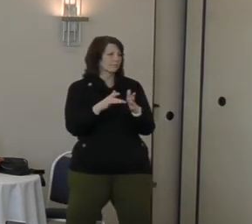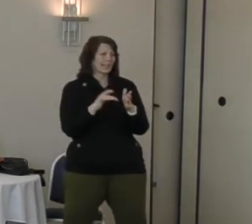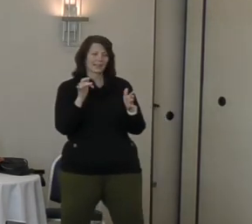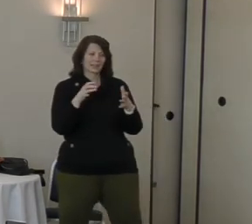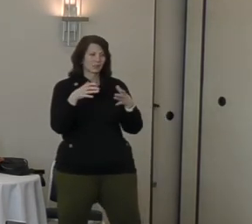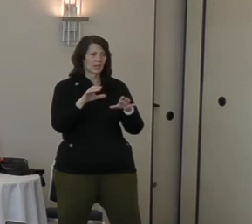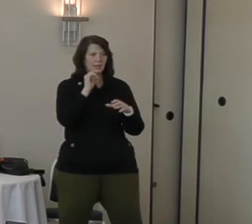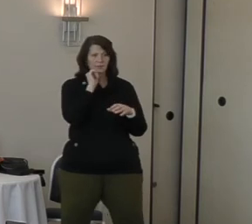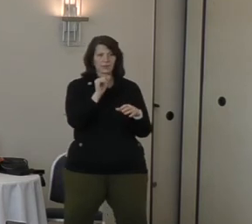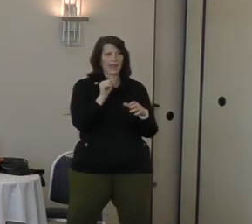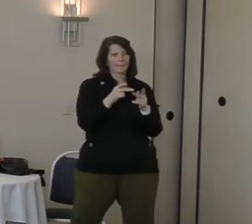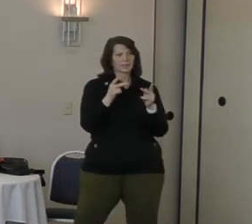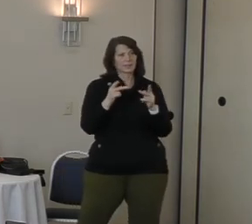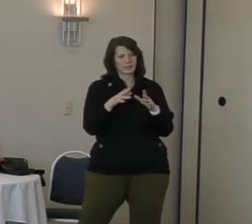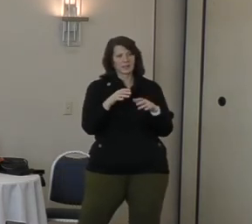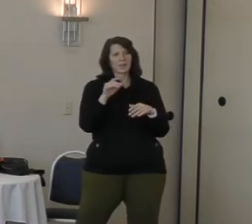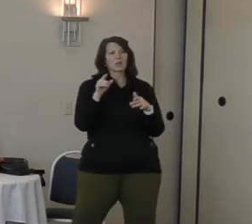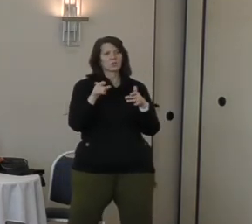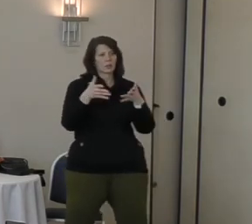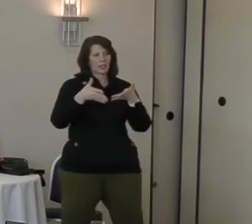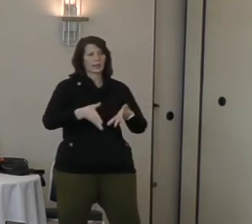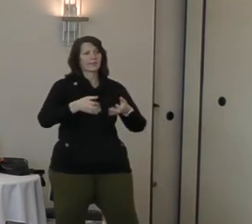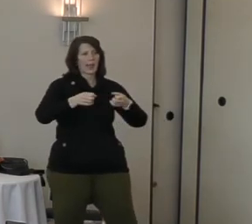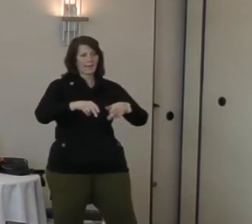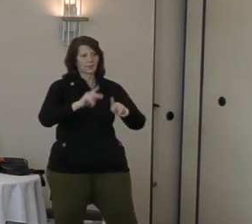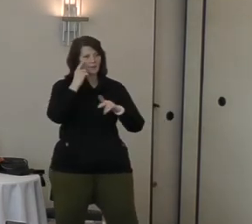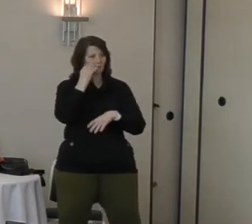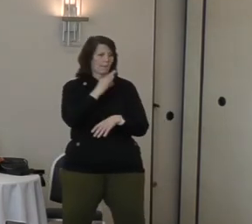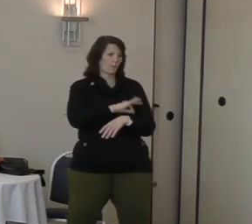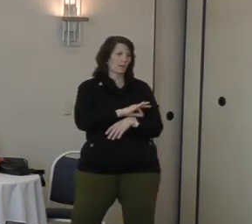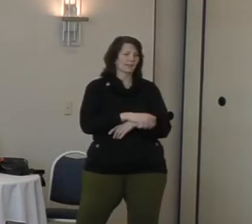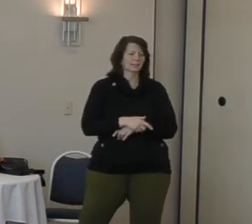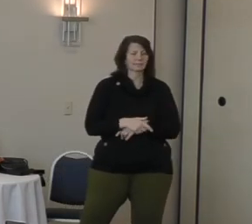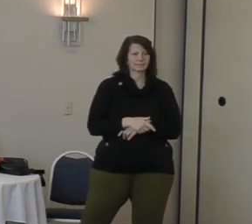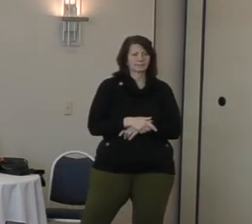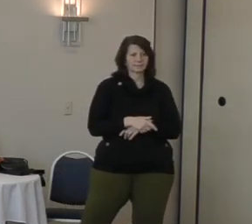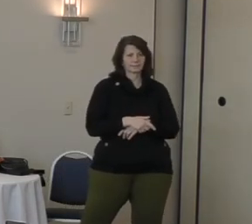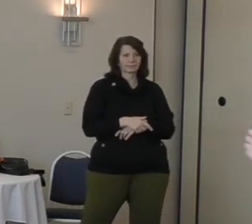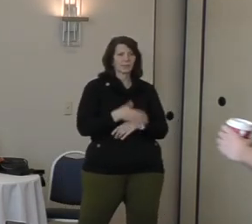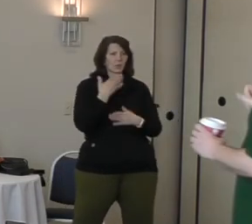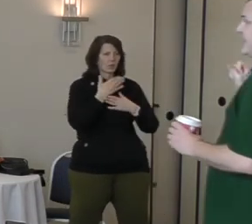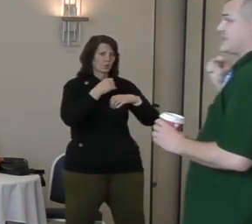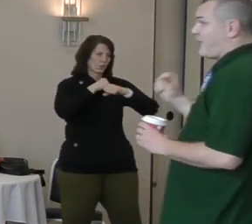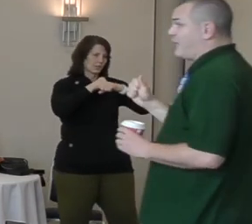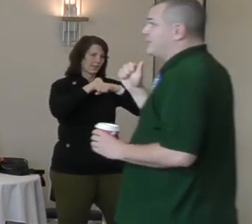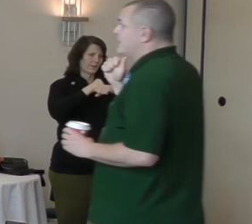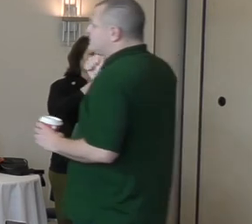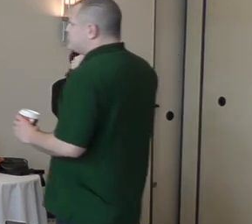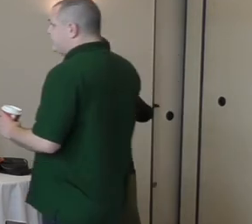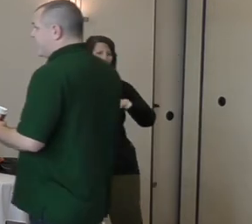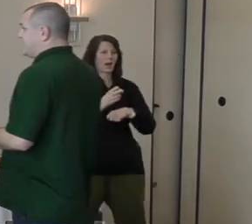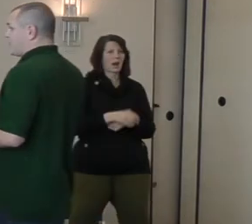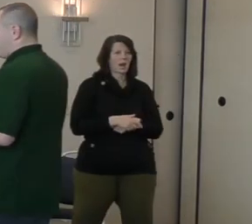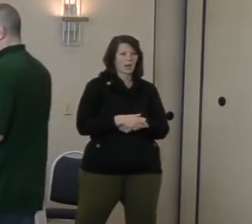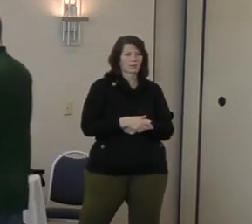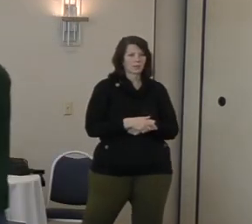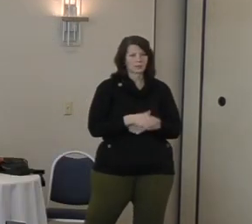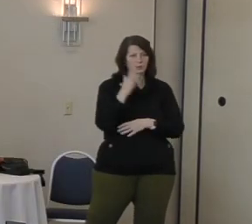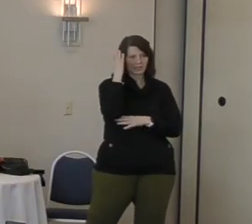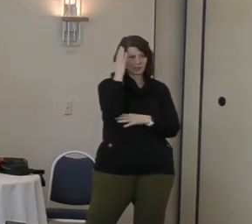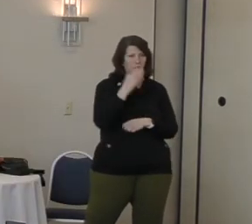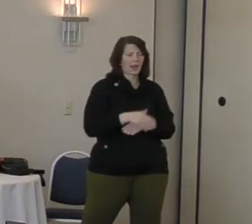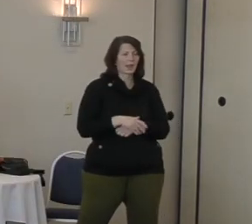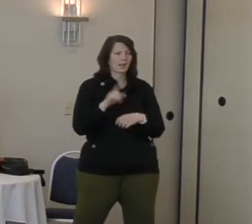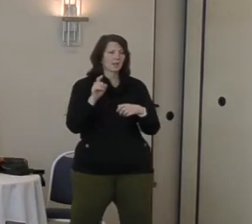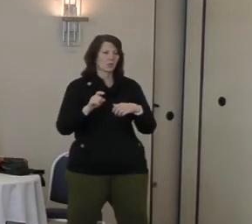in a position to take them, you're leaving an opportunity for points on the board. Good defenses, it is hard to get tries.